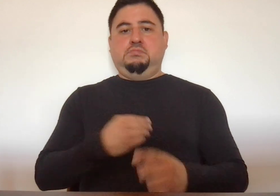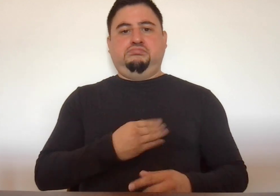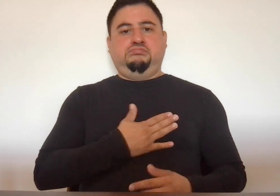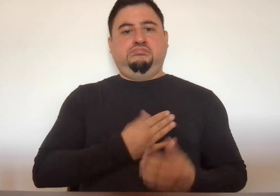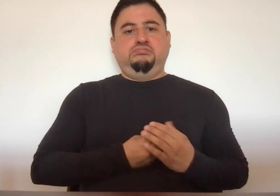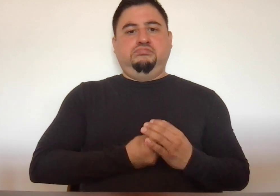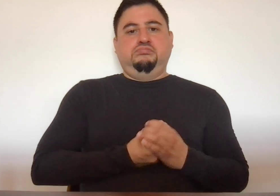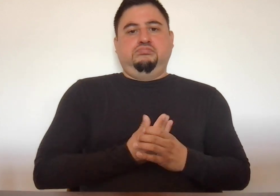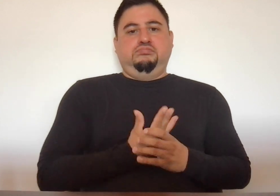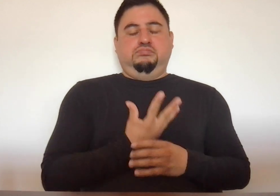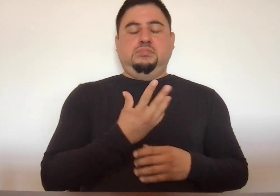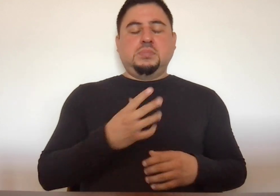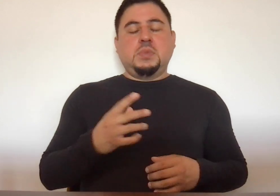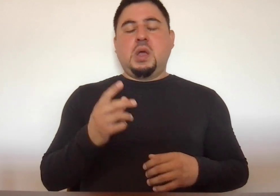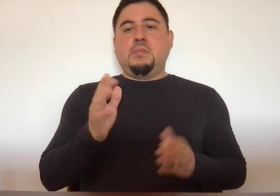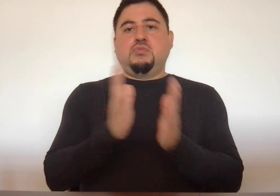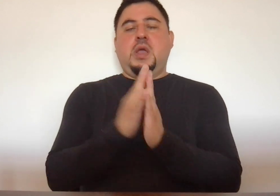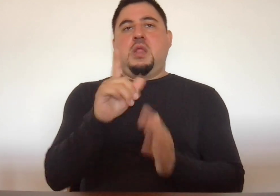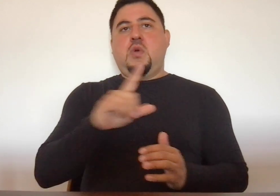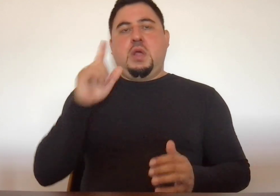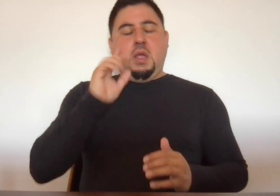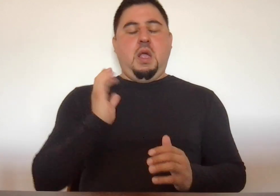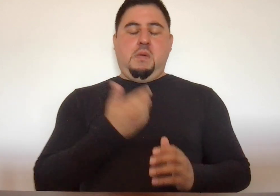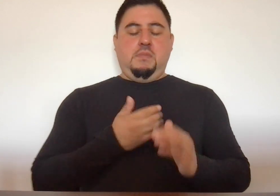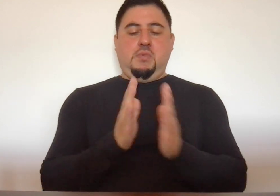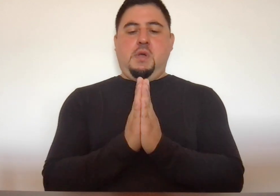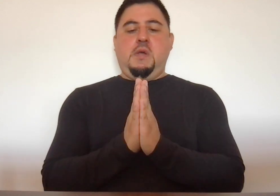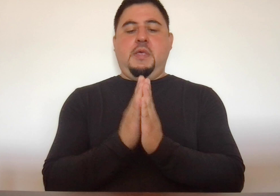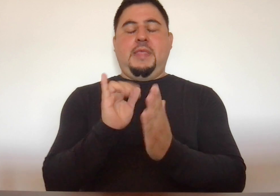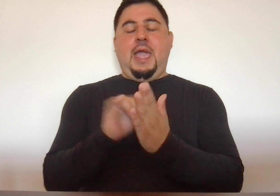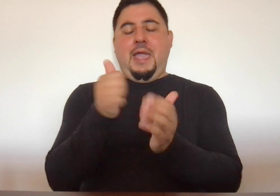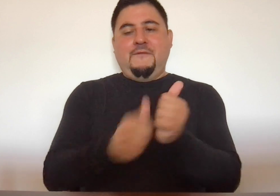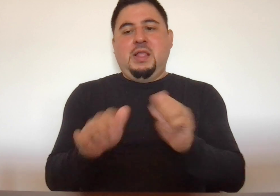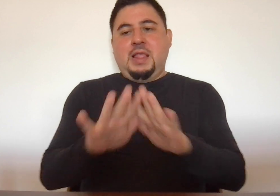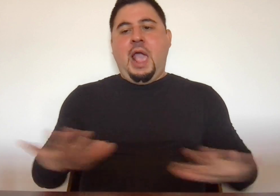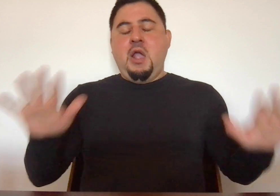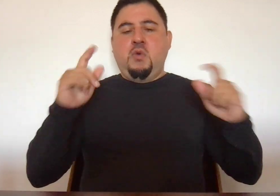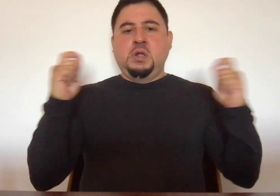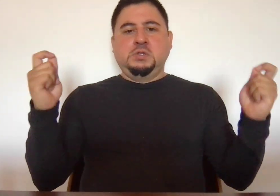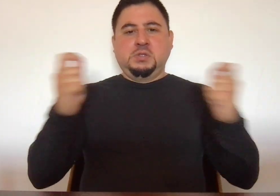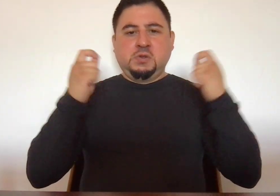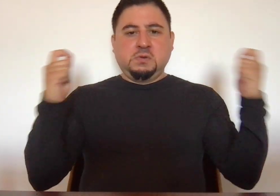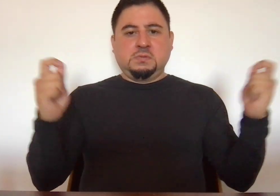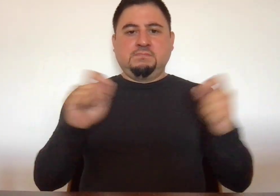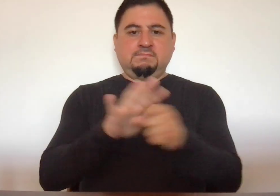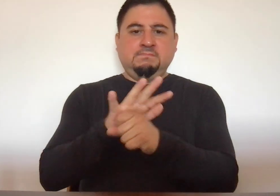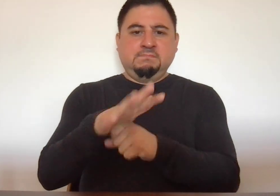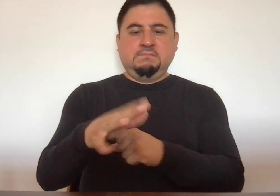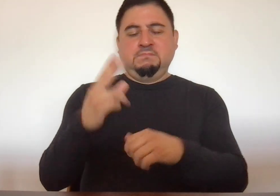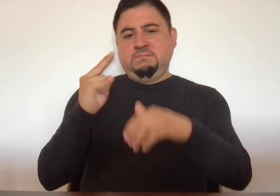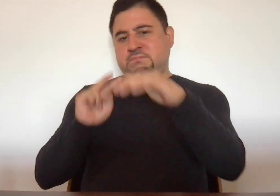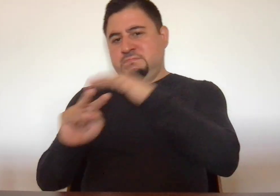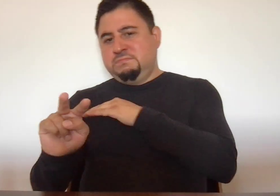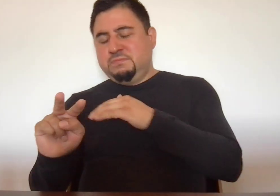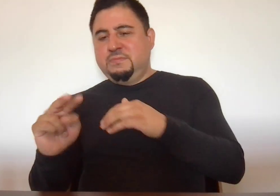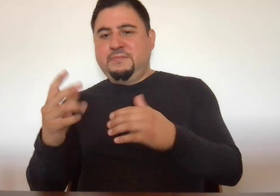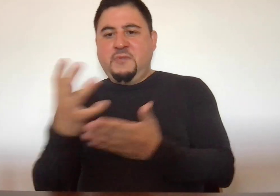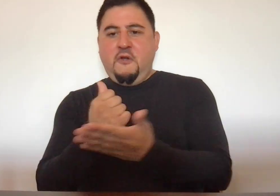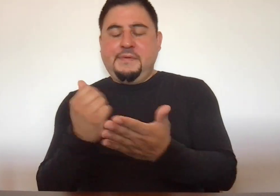Lord. Lord, hear our prayer. That every land rejoice in plenty, foreshadowing the harvest to be shared in